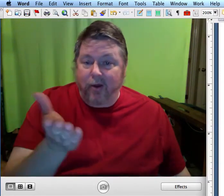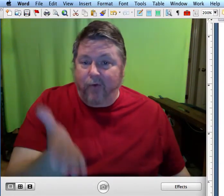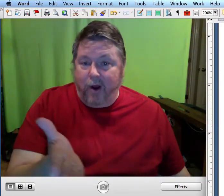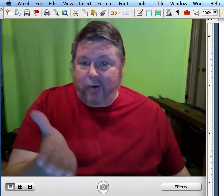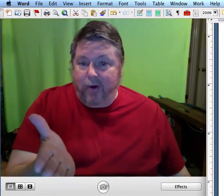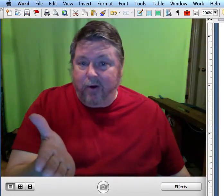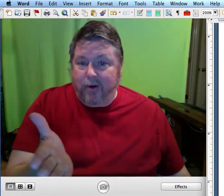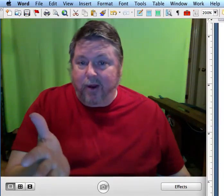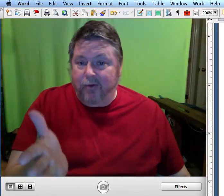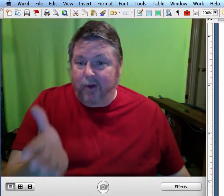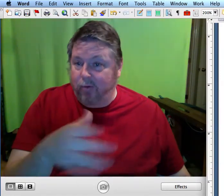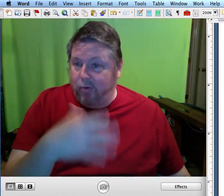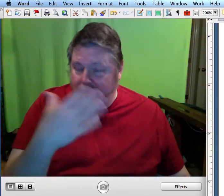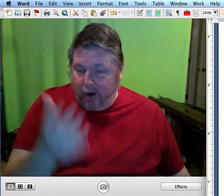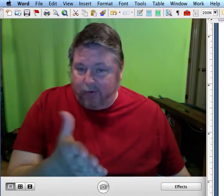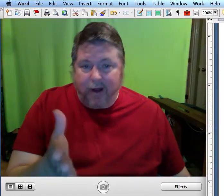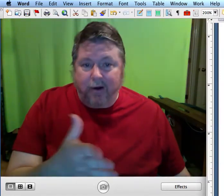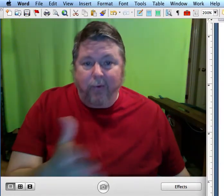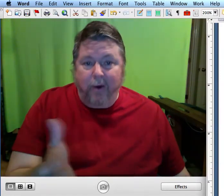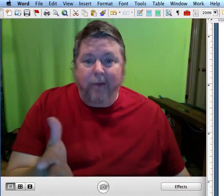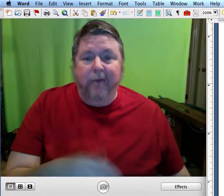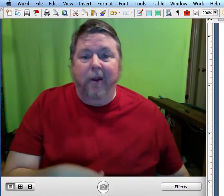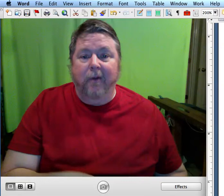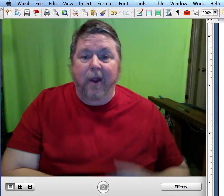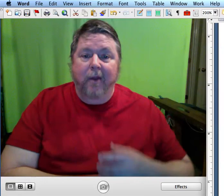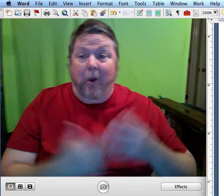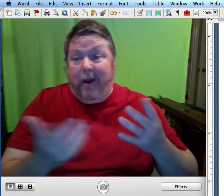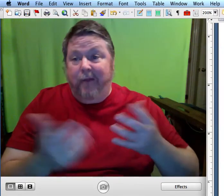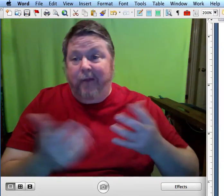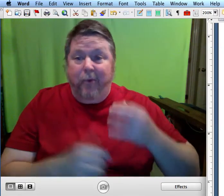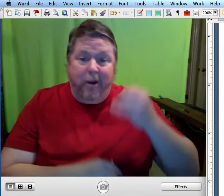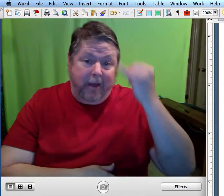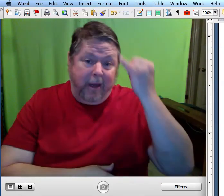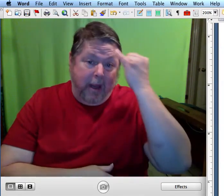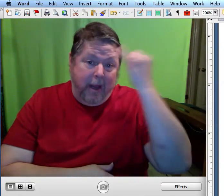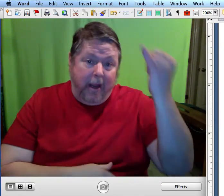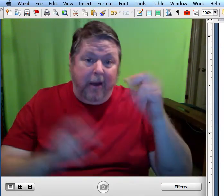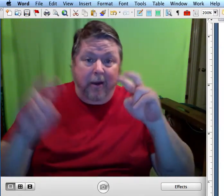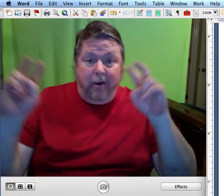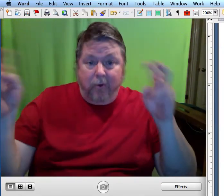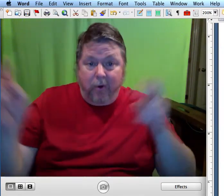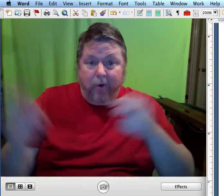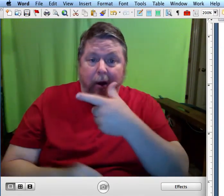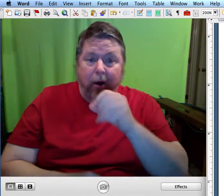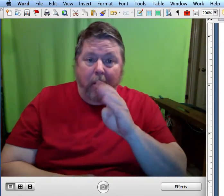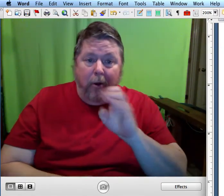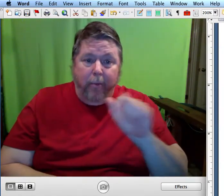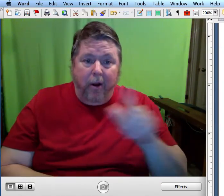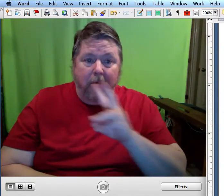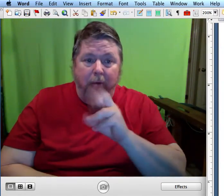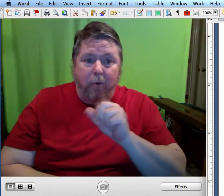generated the following target text, and you would gloss it out in a way that makes sense. So at this point I'm thinking, idea, quote,